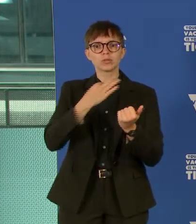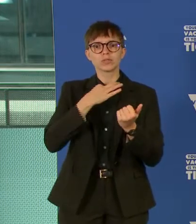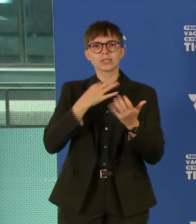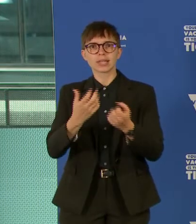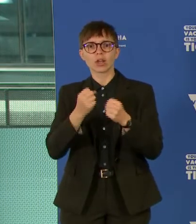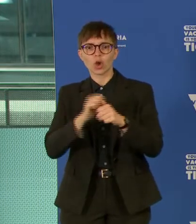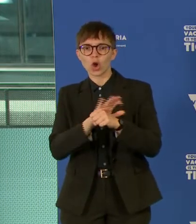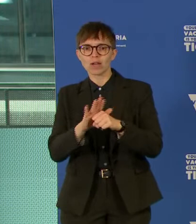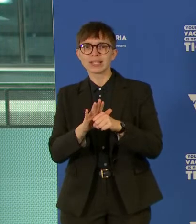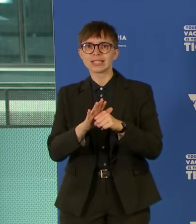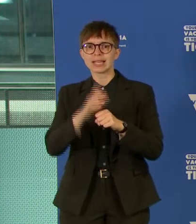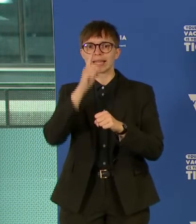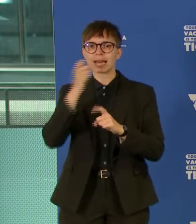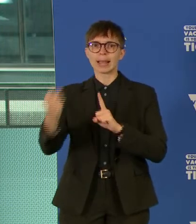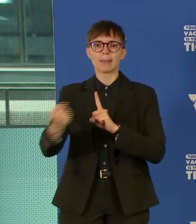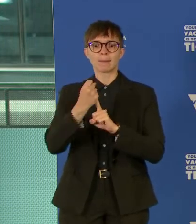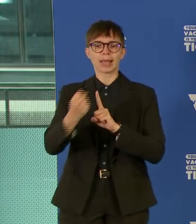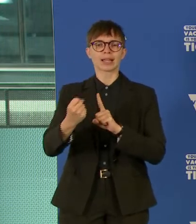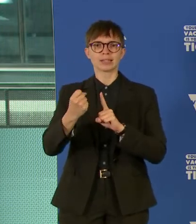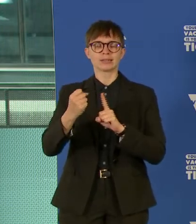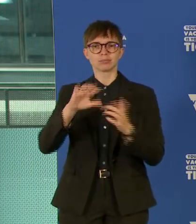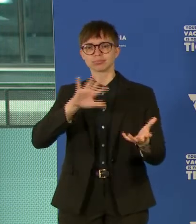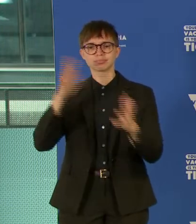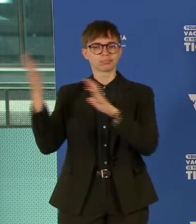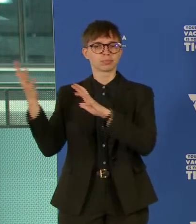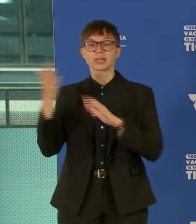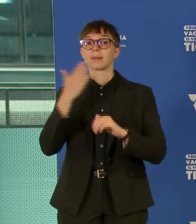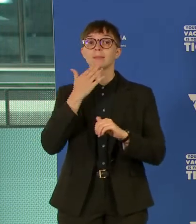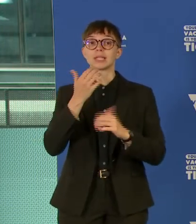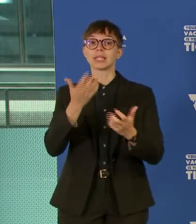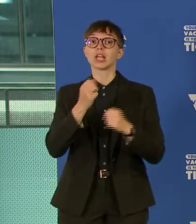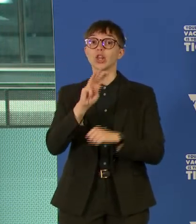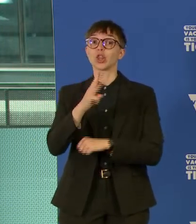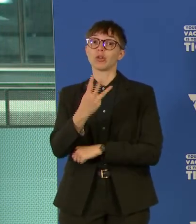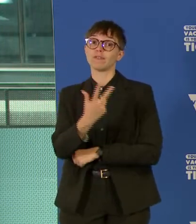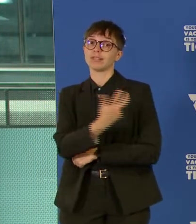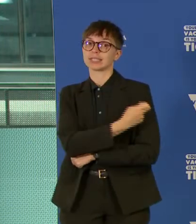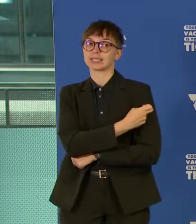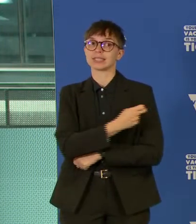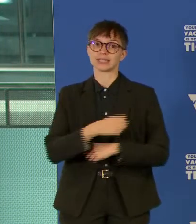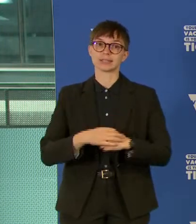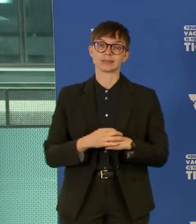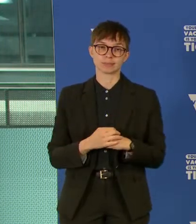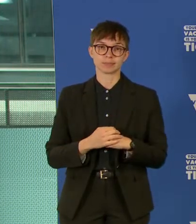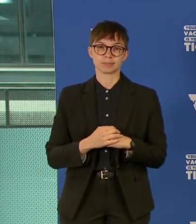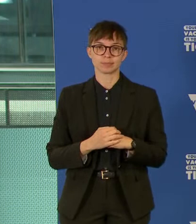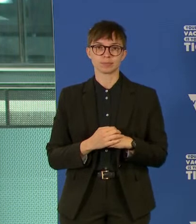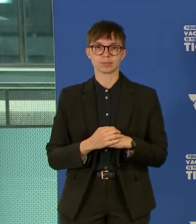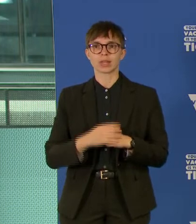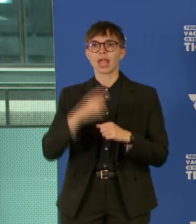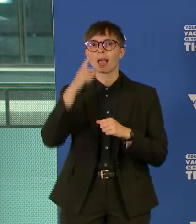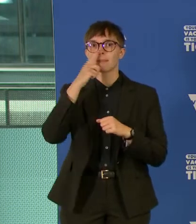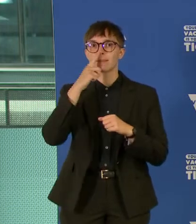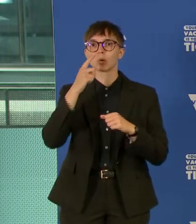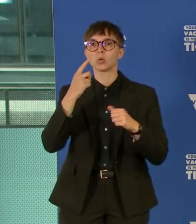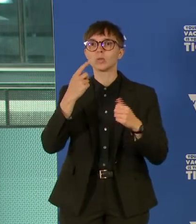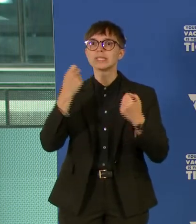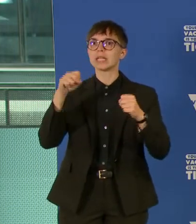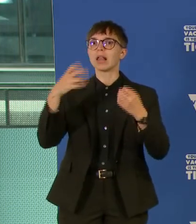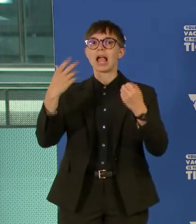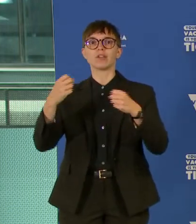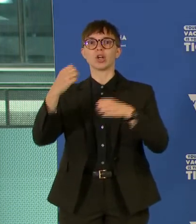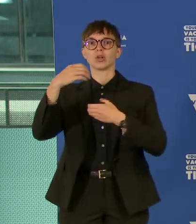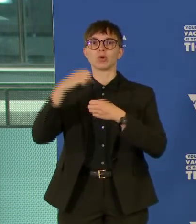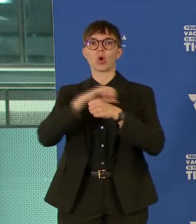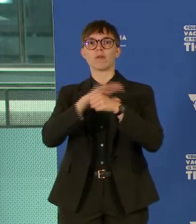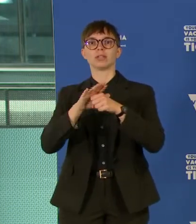broad community transmission, 10,000 cases per day. So it isn't behind us. We still need that additional protection as much as